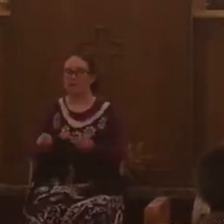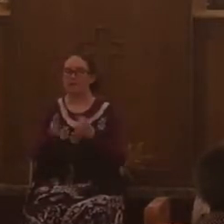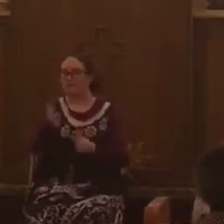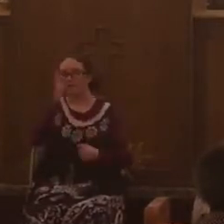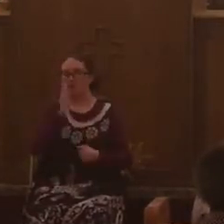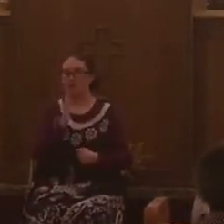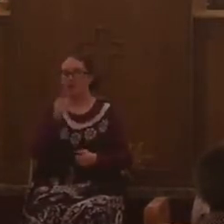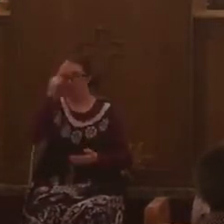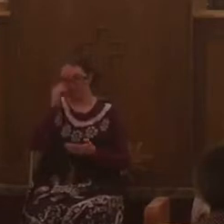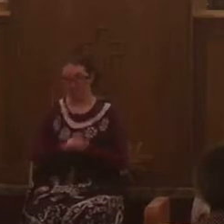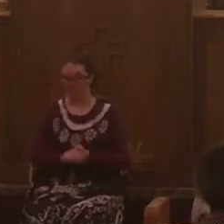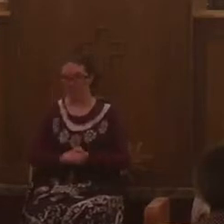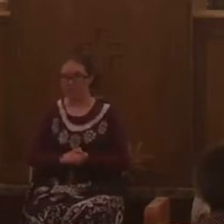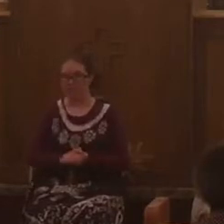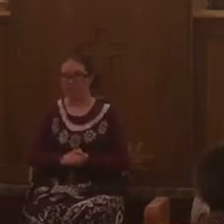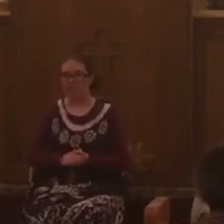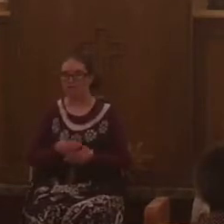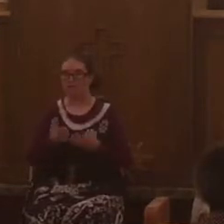against him.